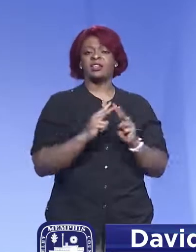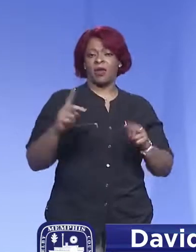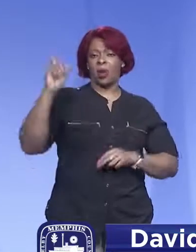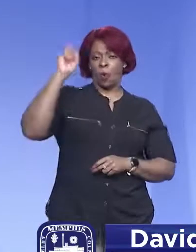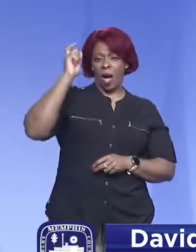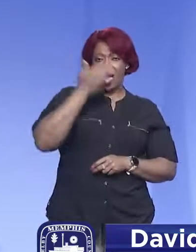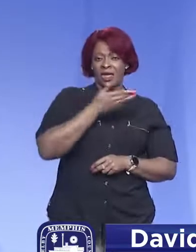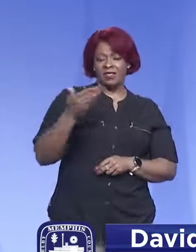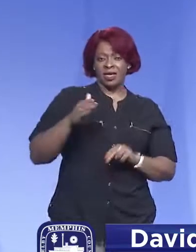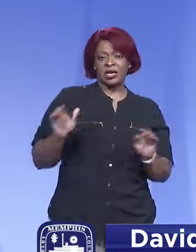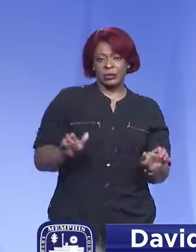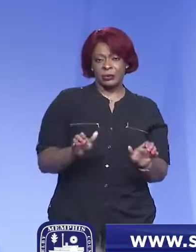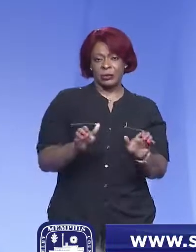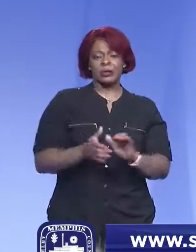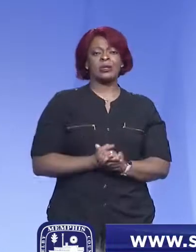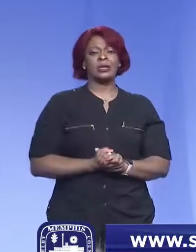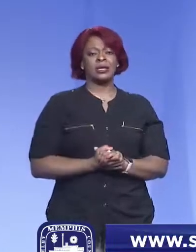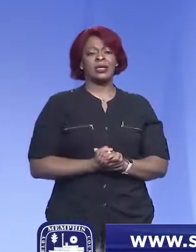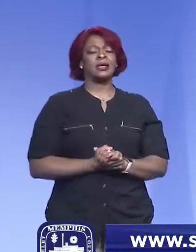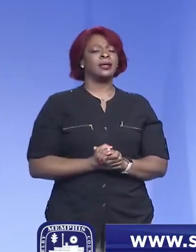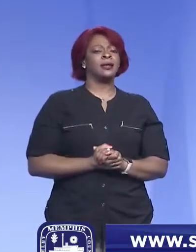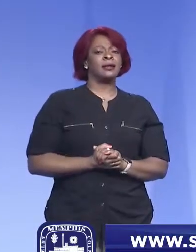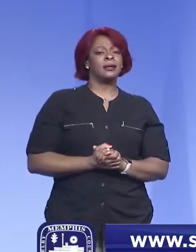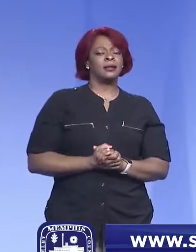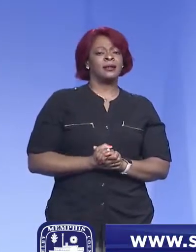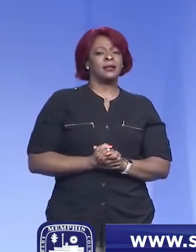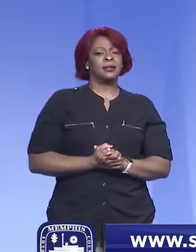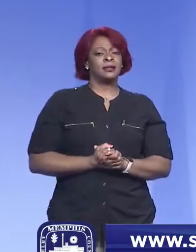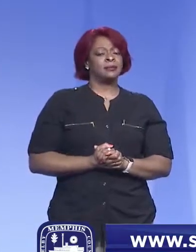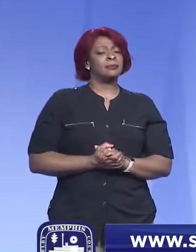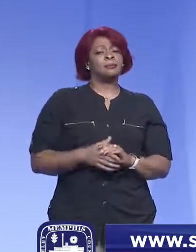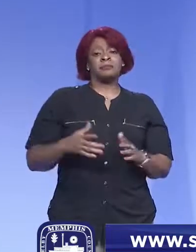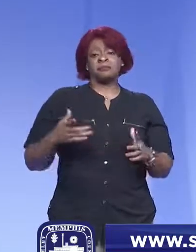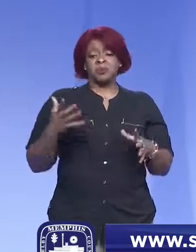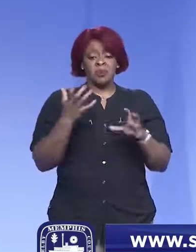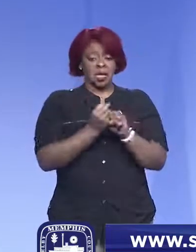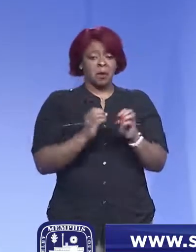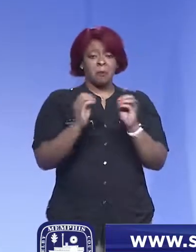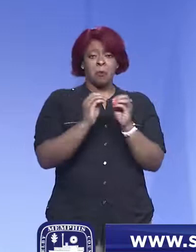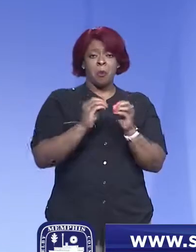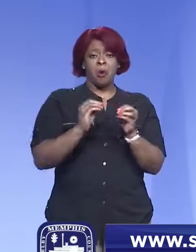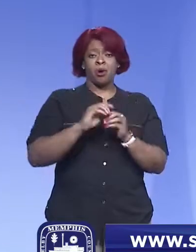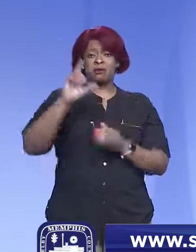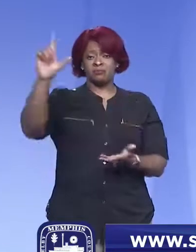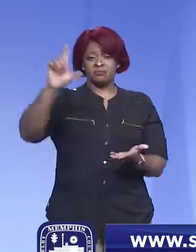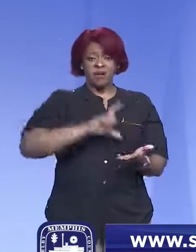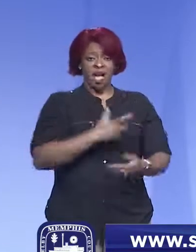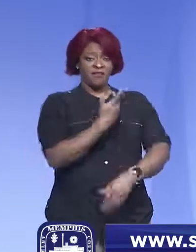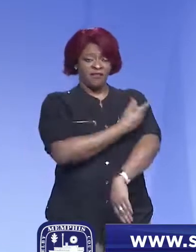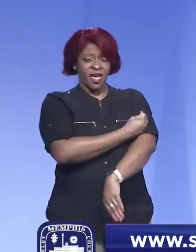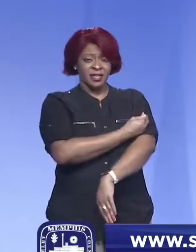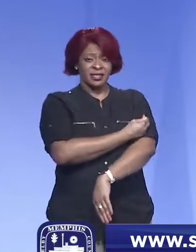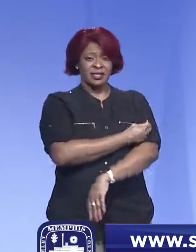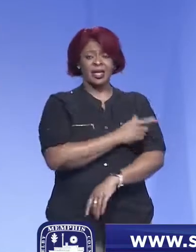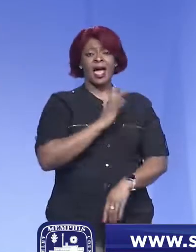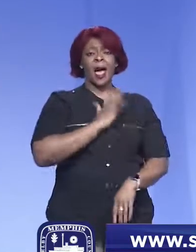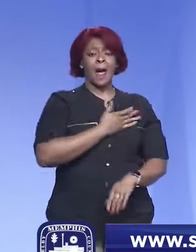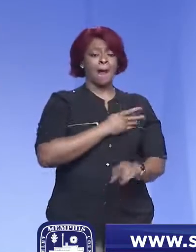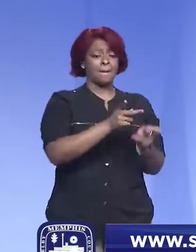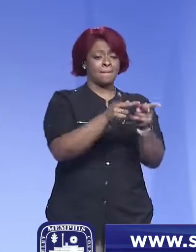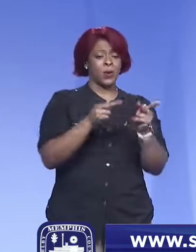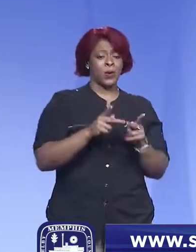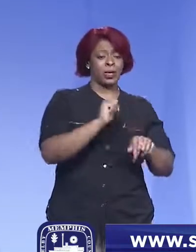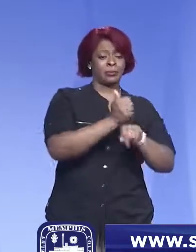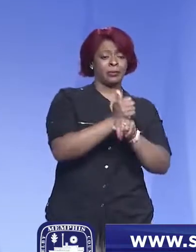do. And so as we get more vaccine and as our points of dispensing